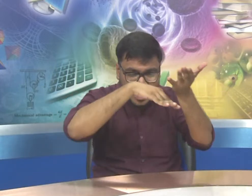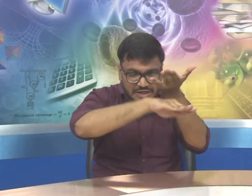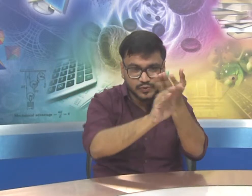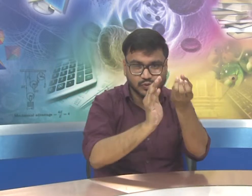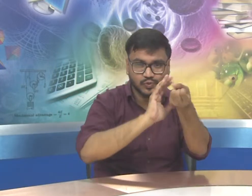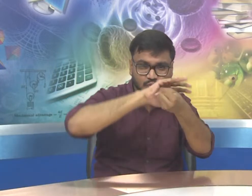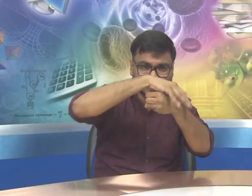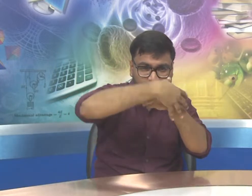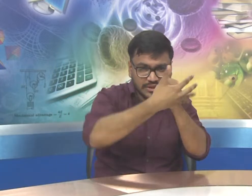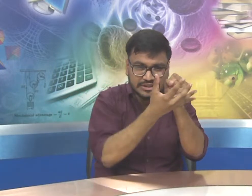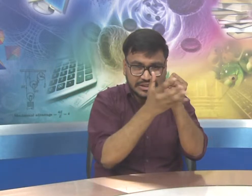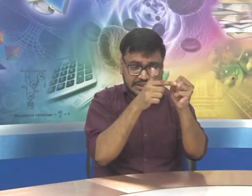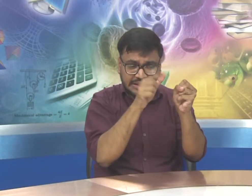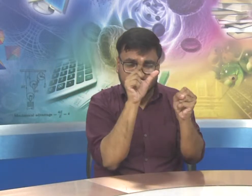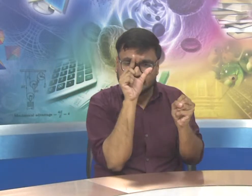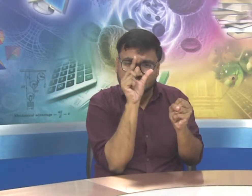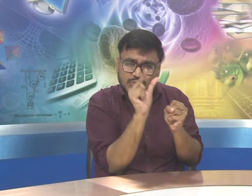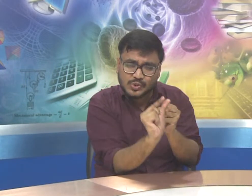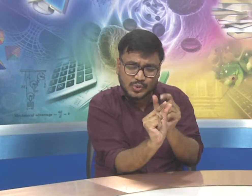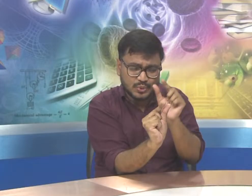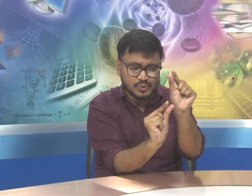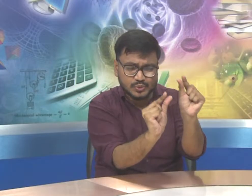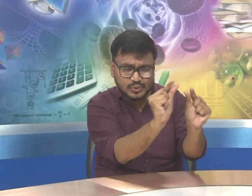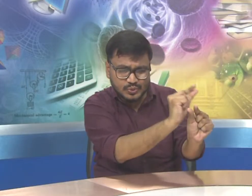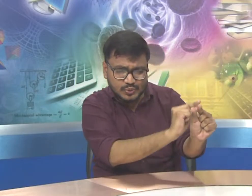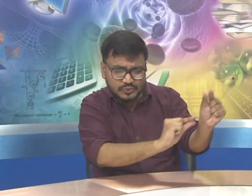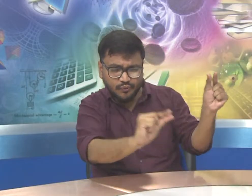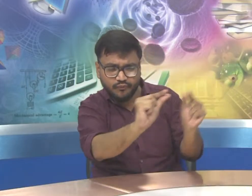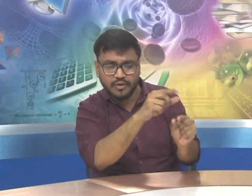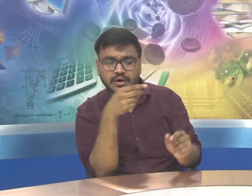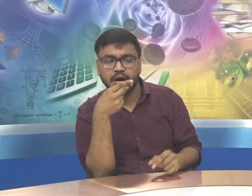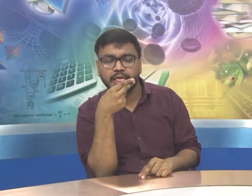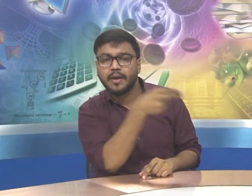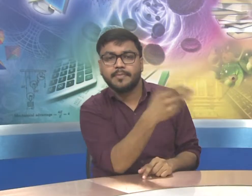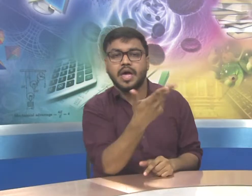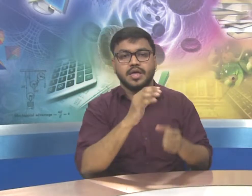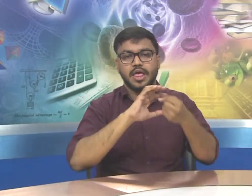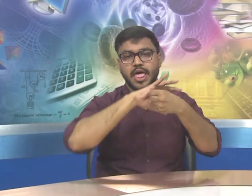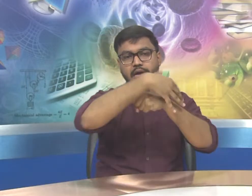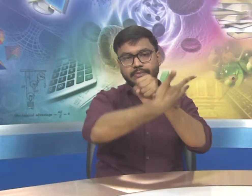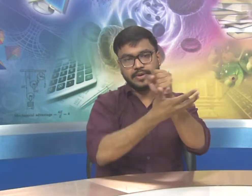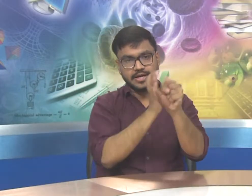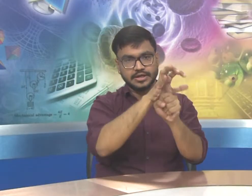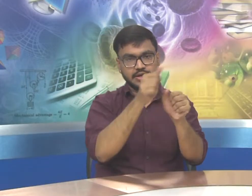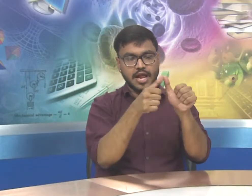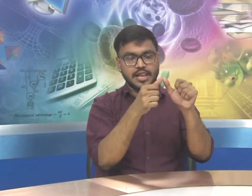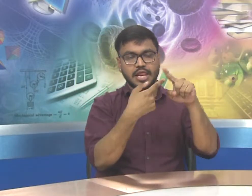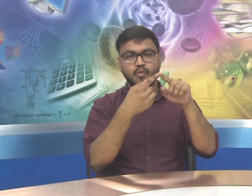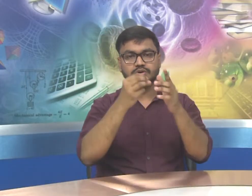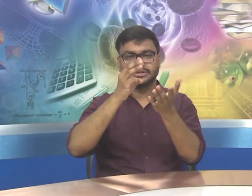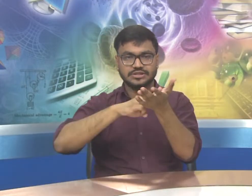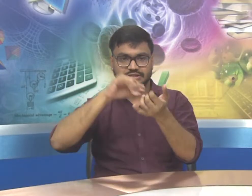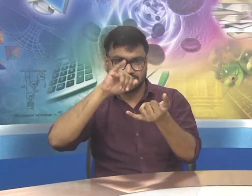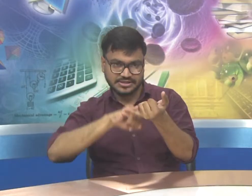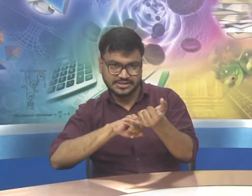1803. All matter is made up of very small particles, which is called